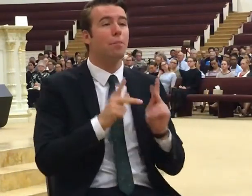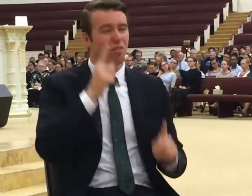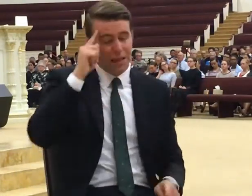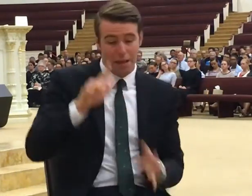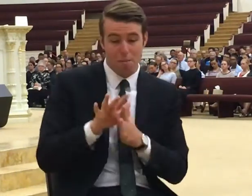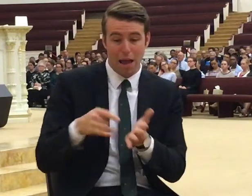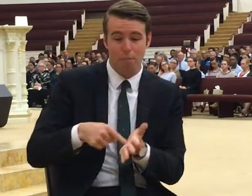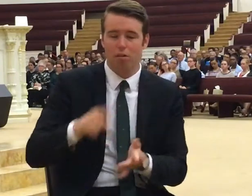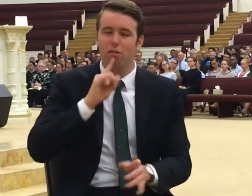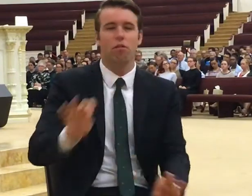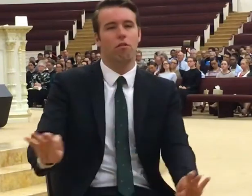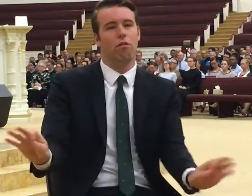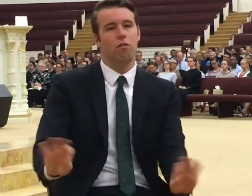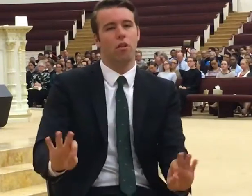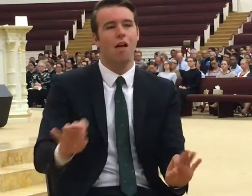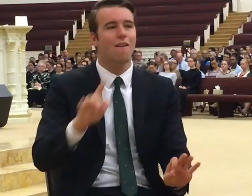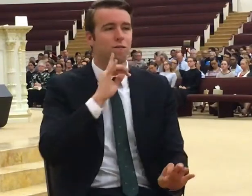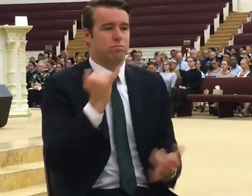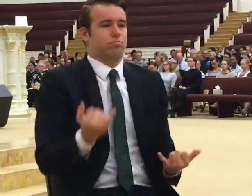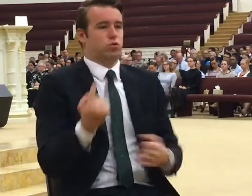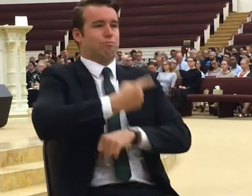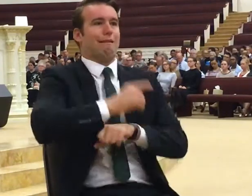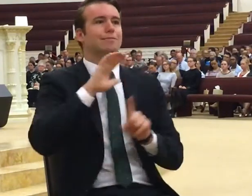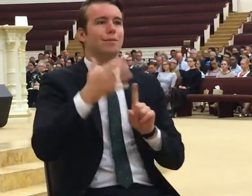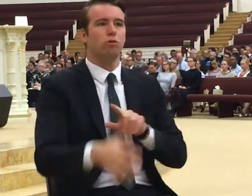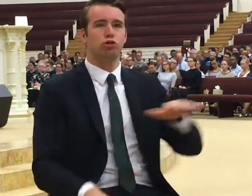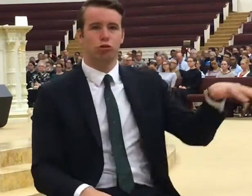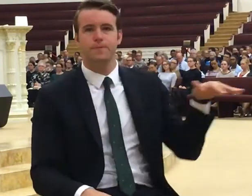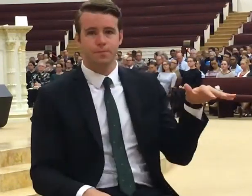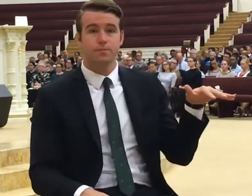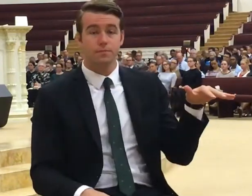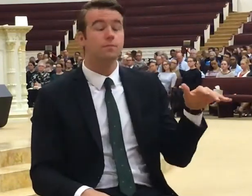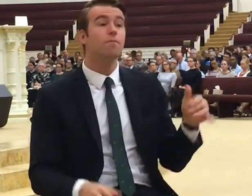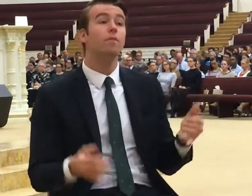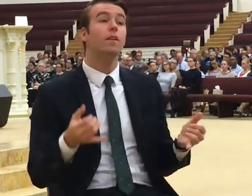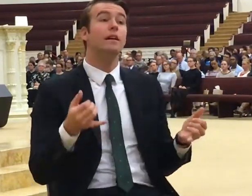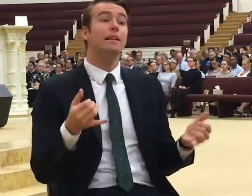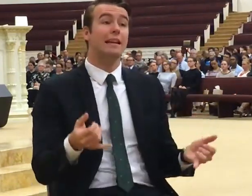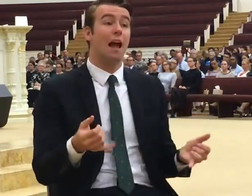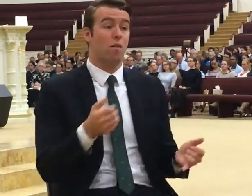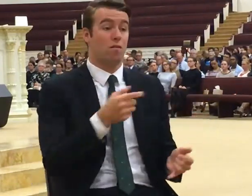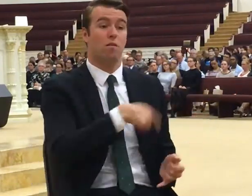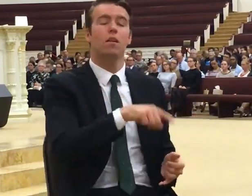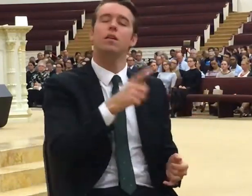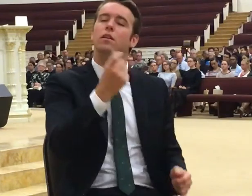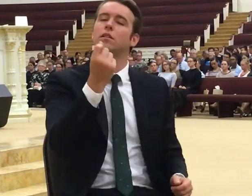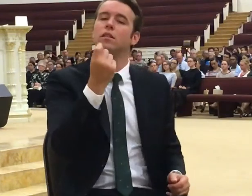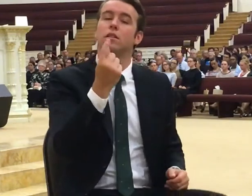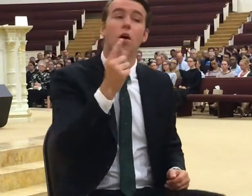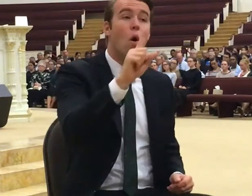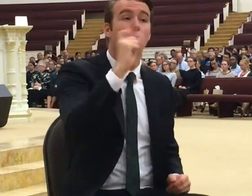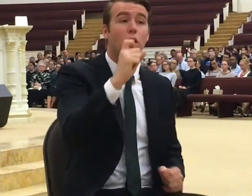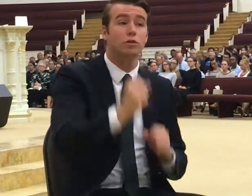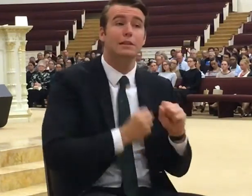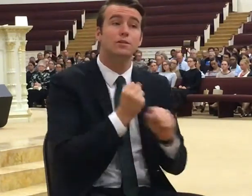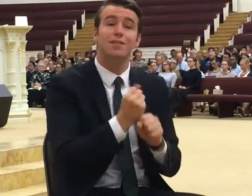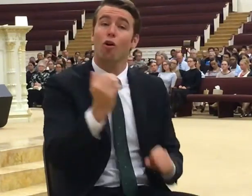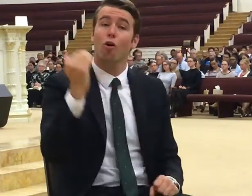importance to our Western society. And it is now made subject. Understand that